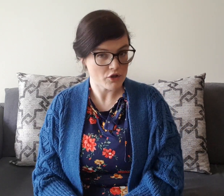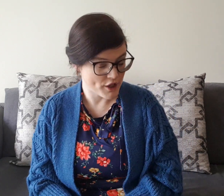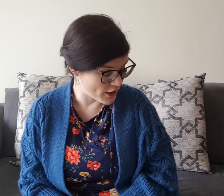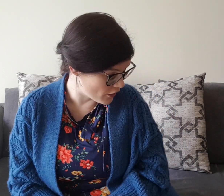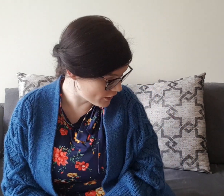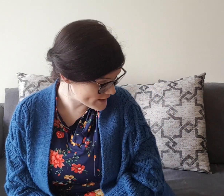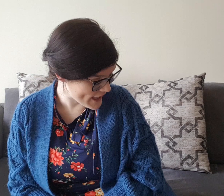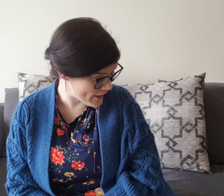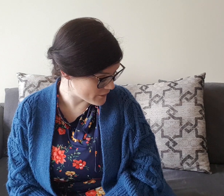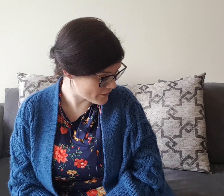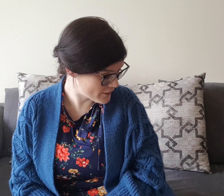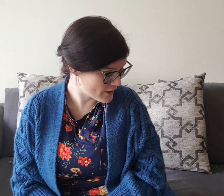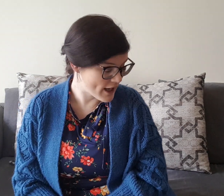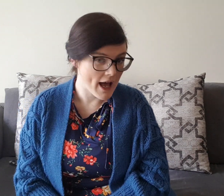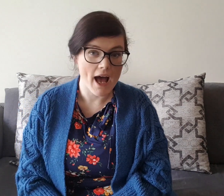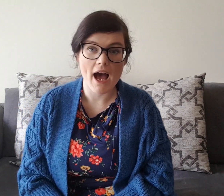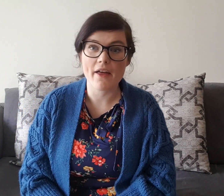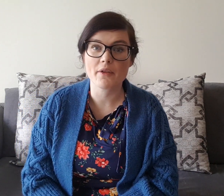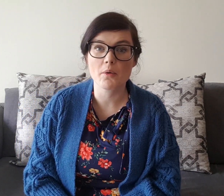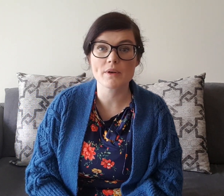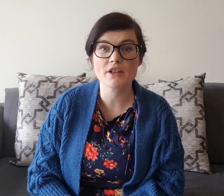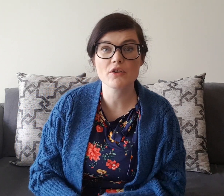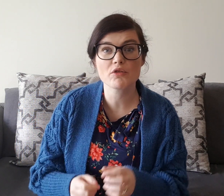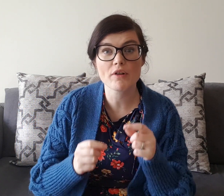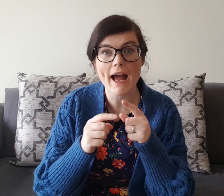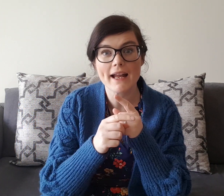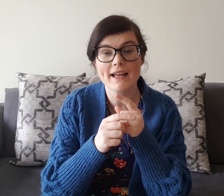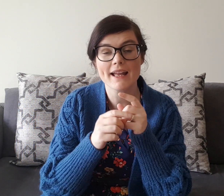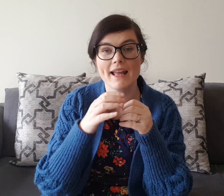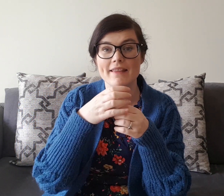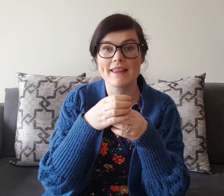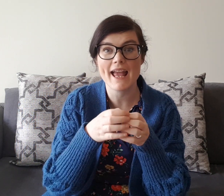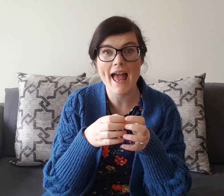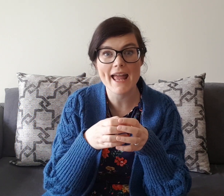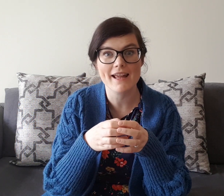She looked down, and there was a crack in the egg.